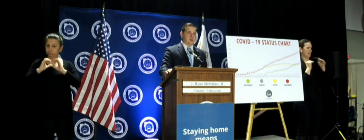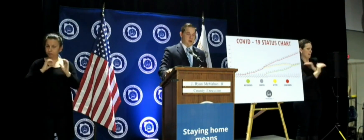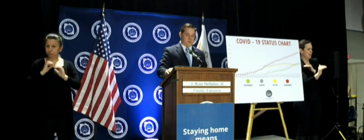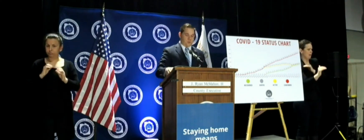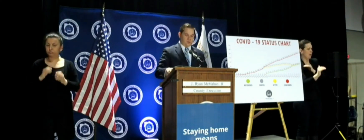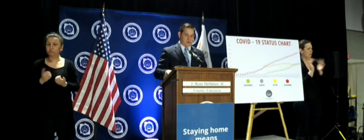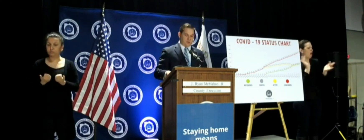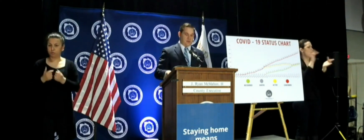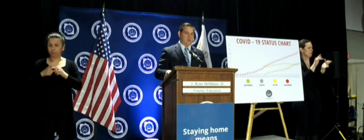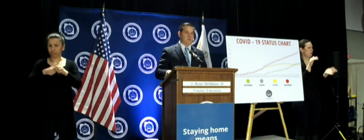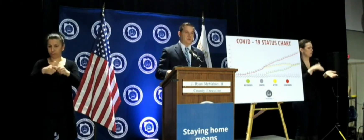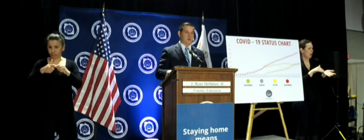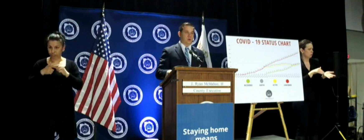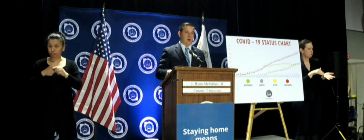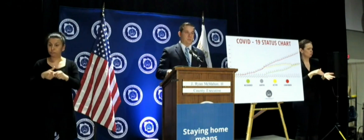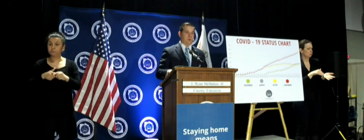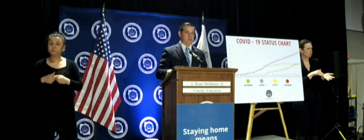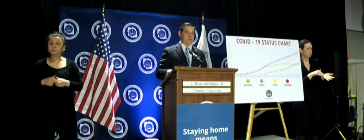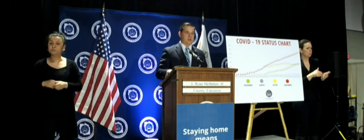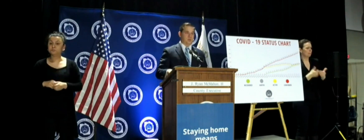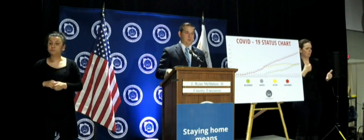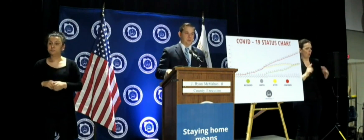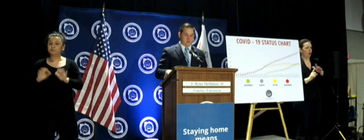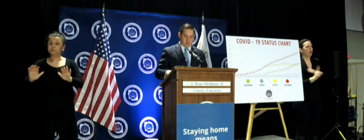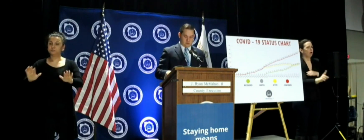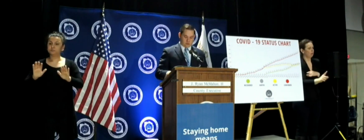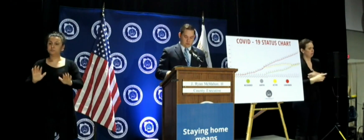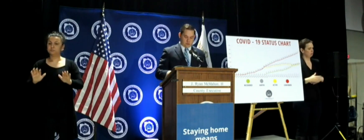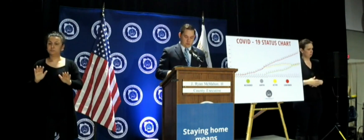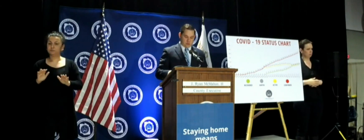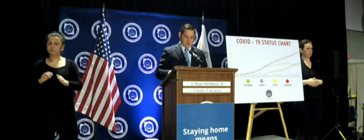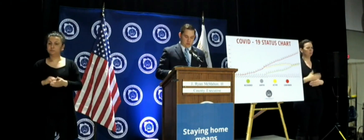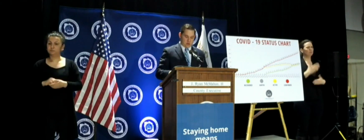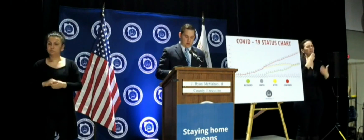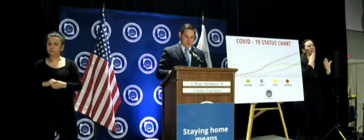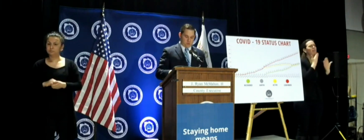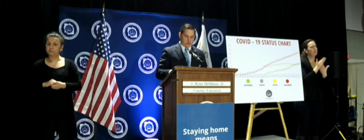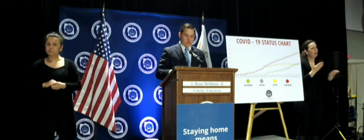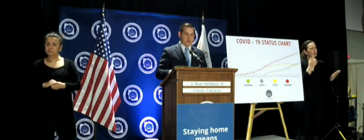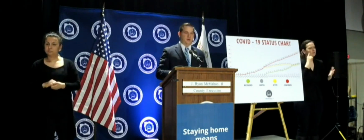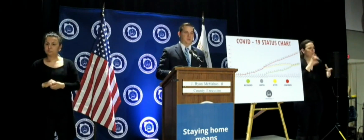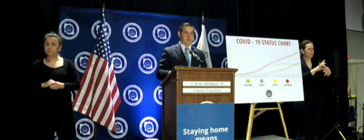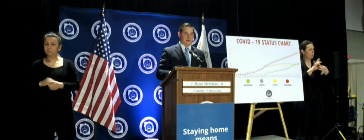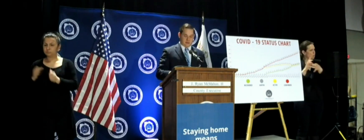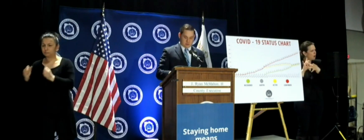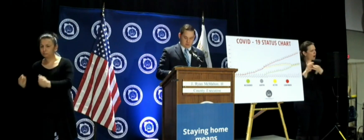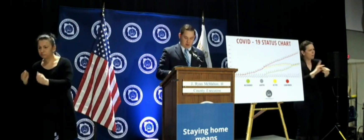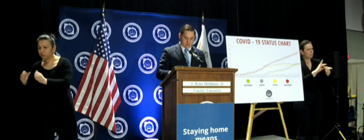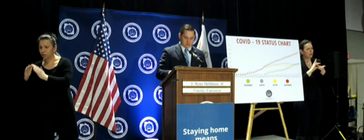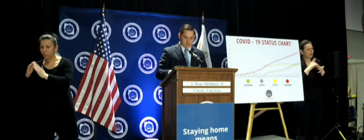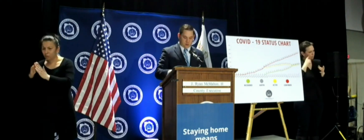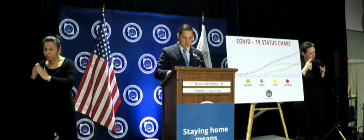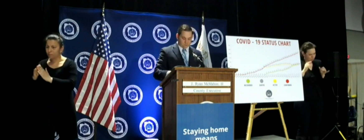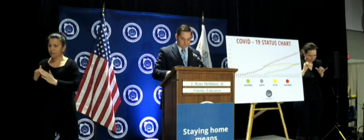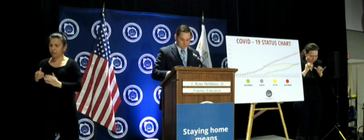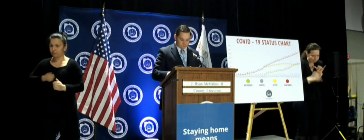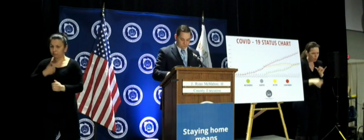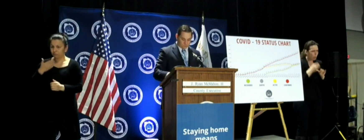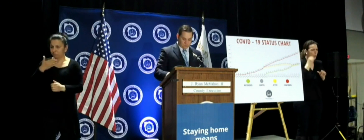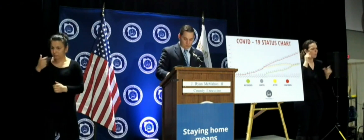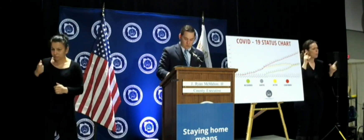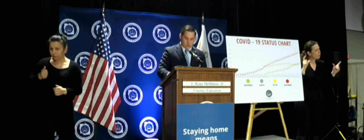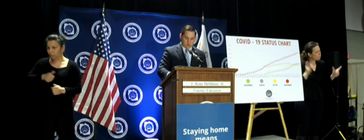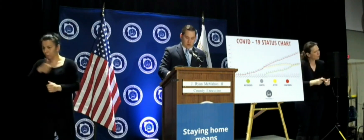process. But we thank you for all your cooperation, and we certainly appreciate your understanding in this process as well.